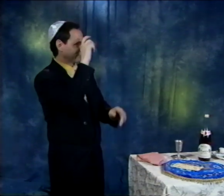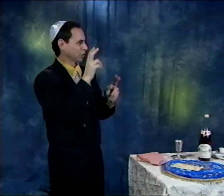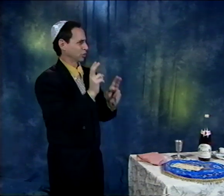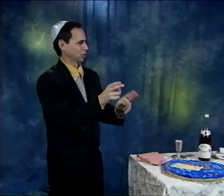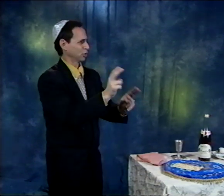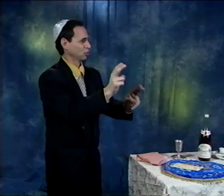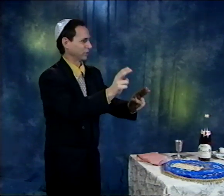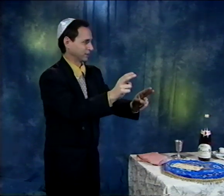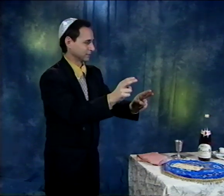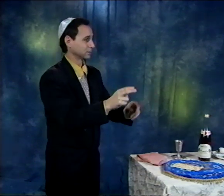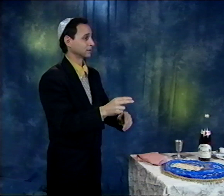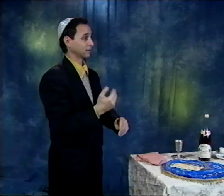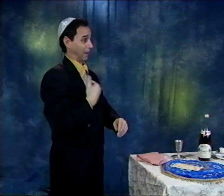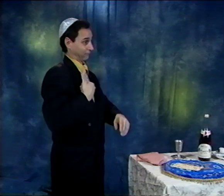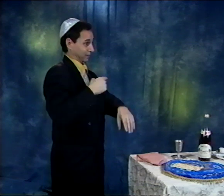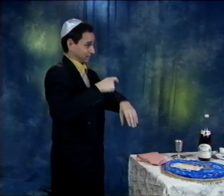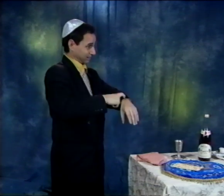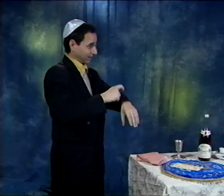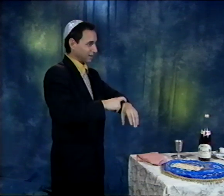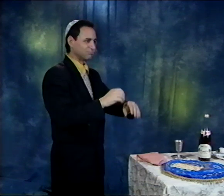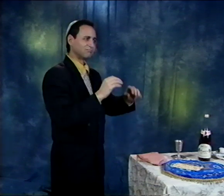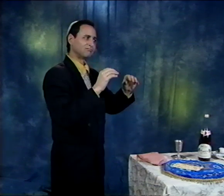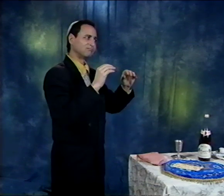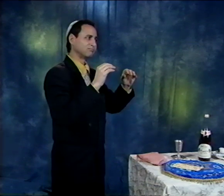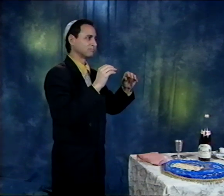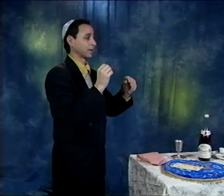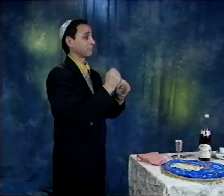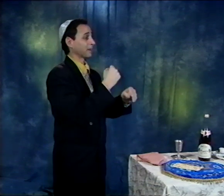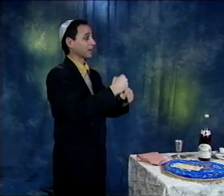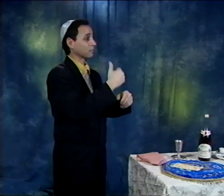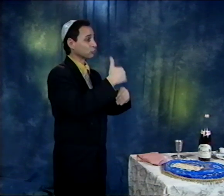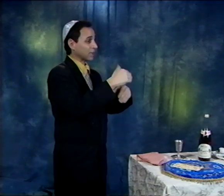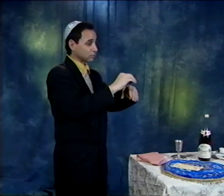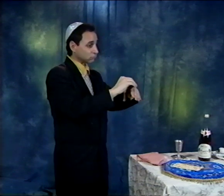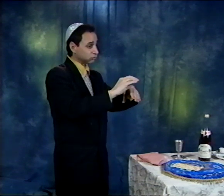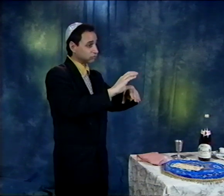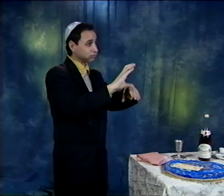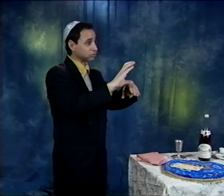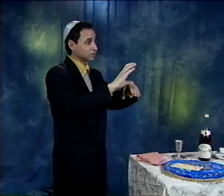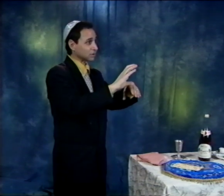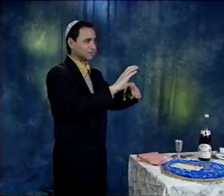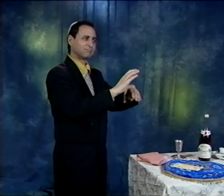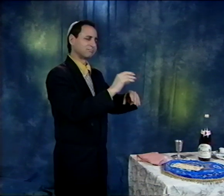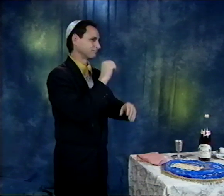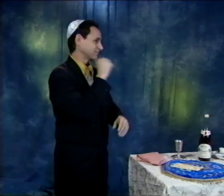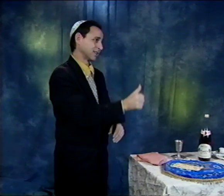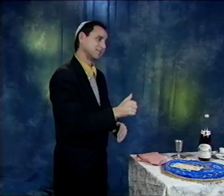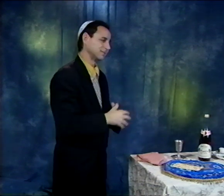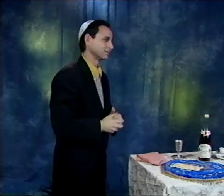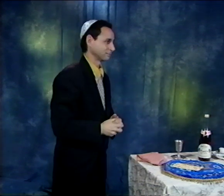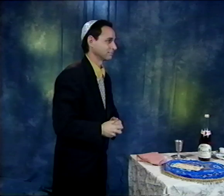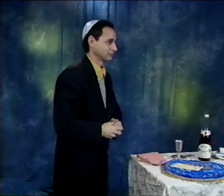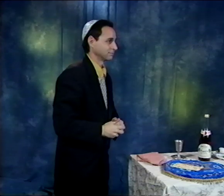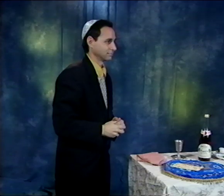They left Egypt in a hurry, and they didn't have the time to let the bread rise.